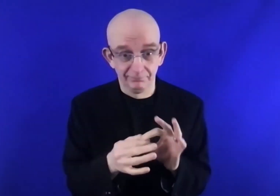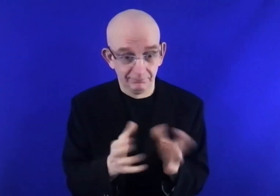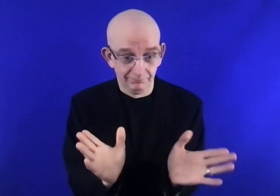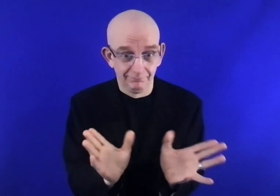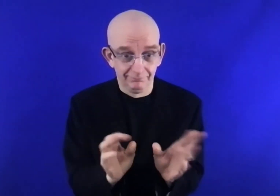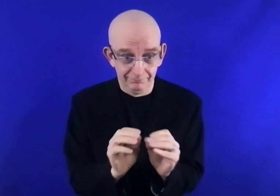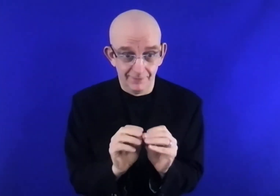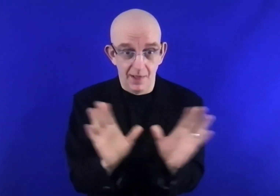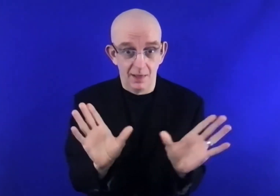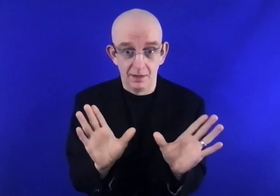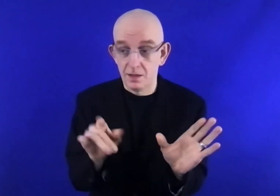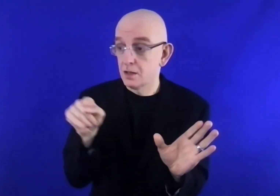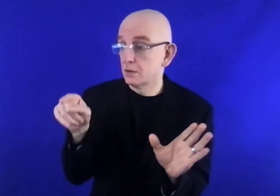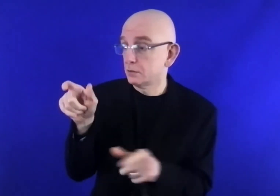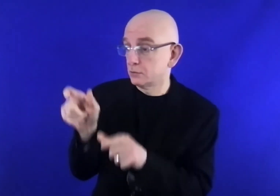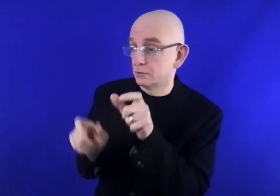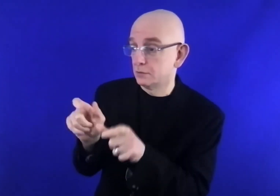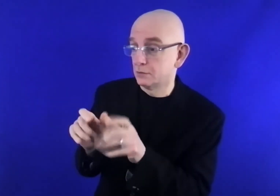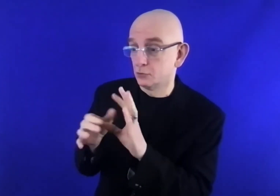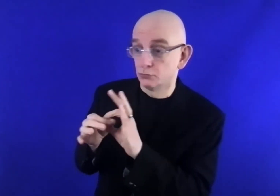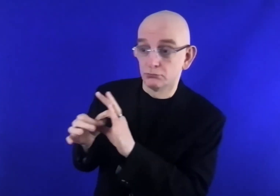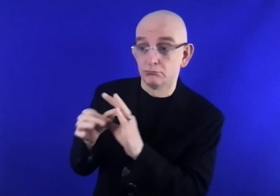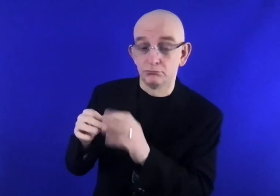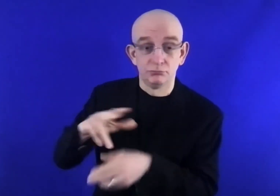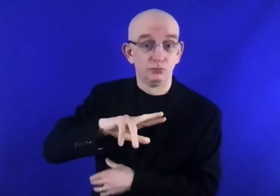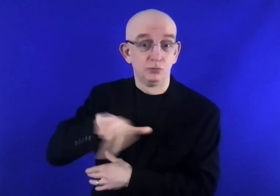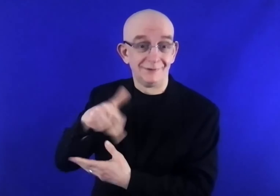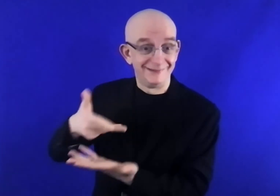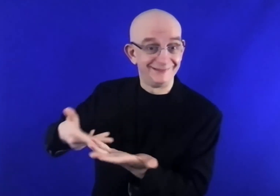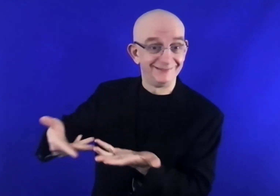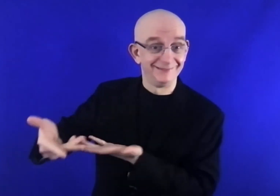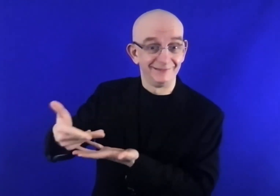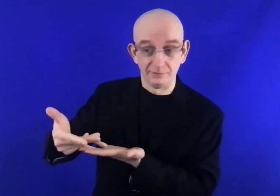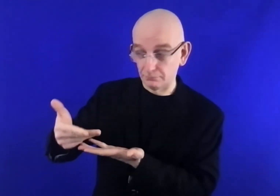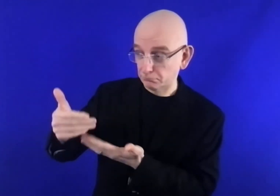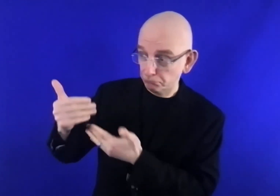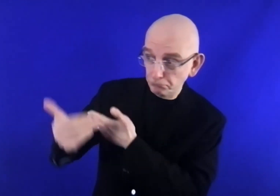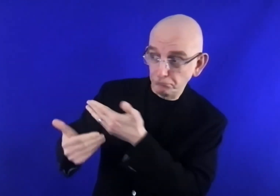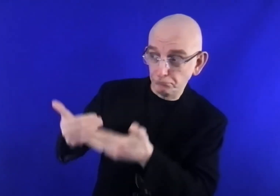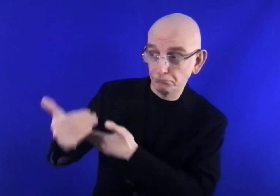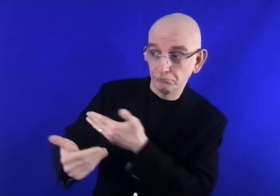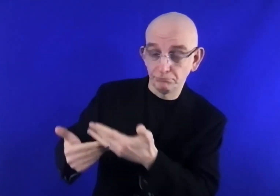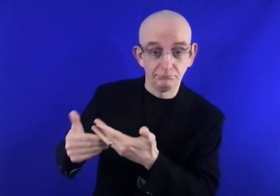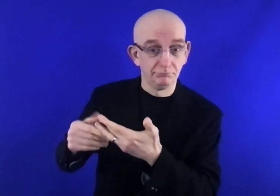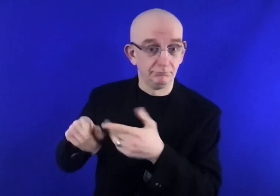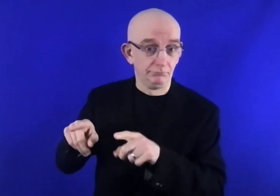for, let's say, a certain people, for a certain stereotype.